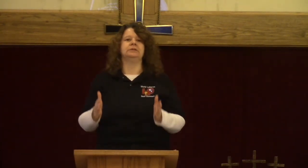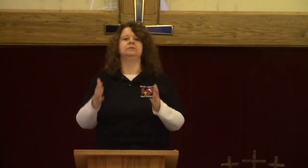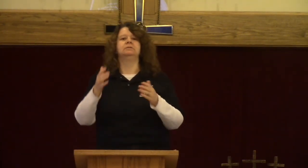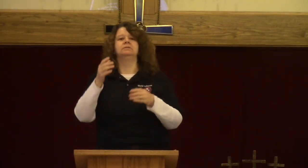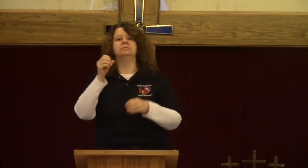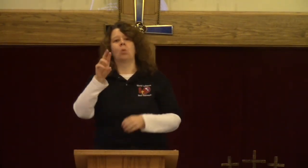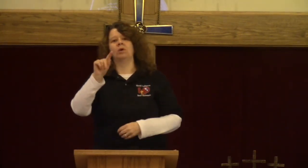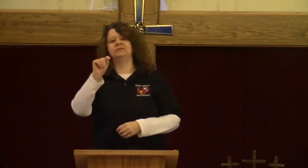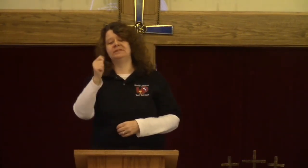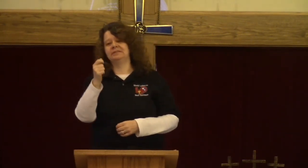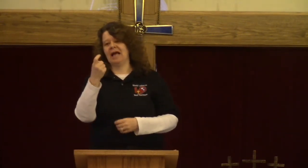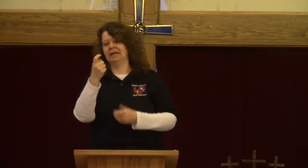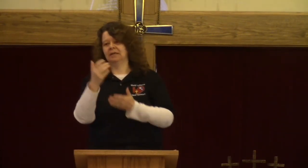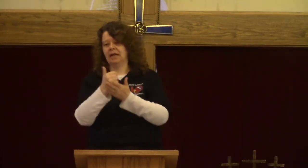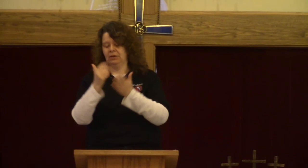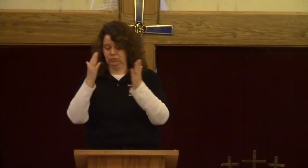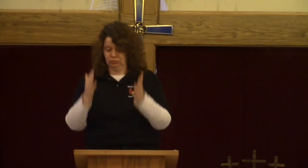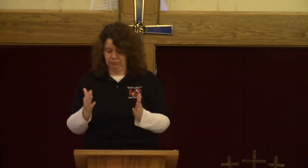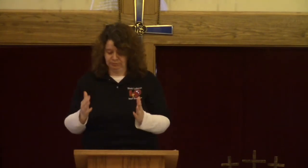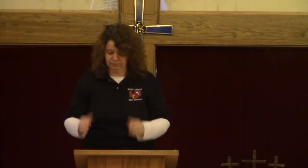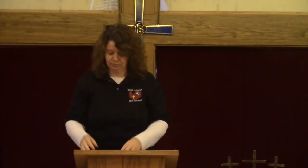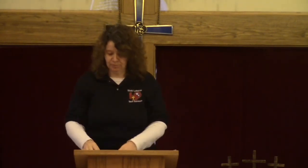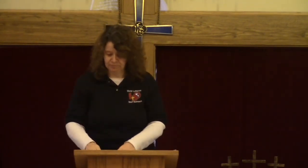person or a tax collector.